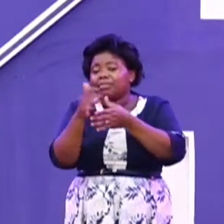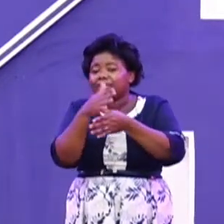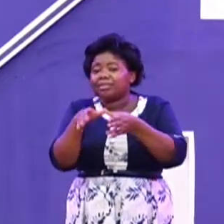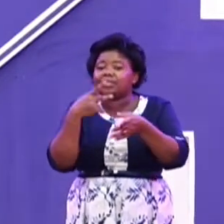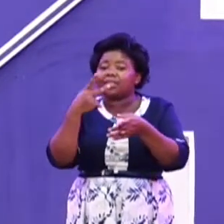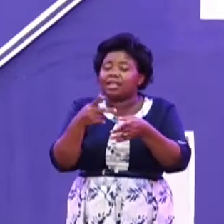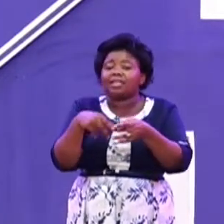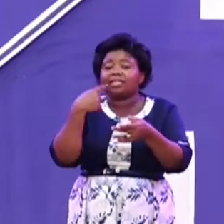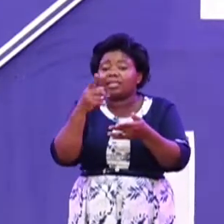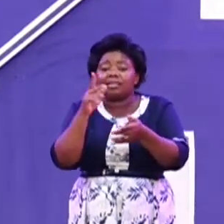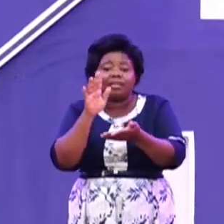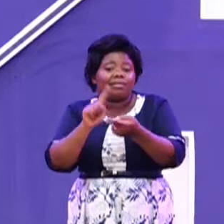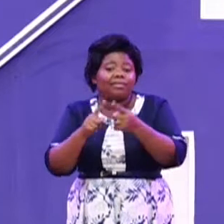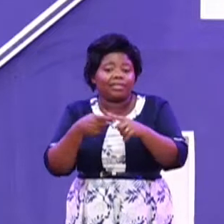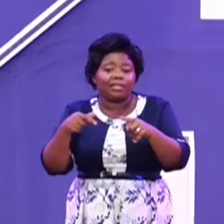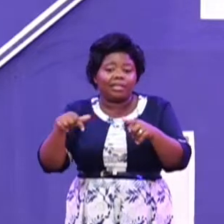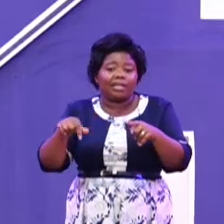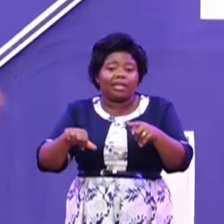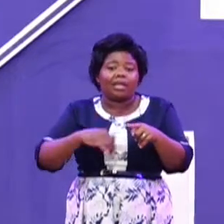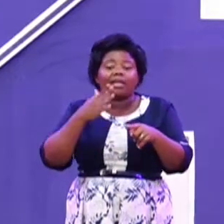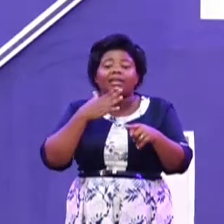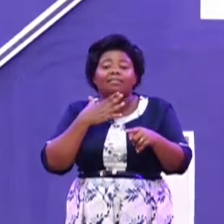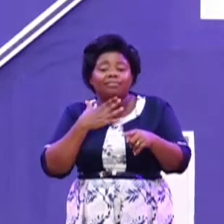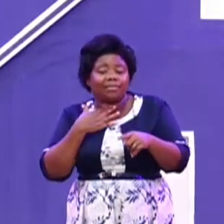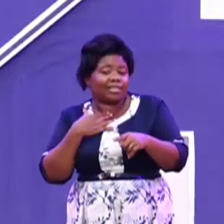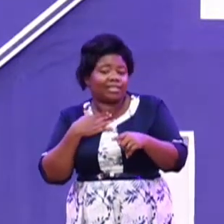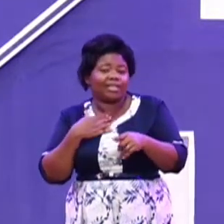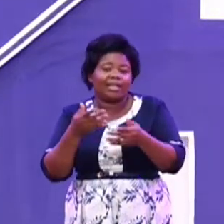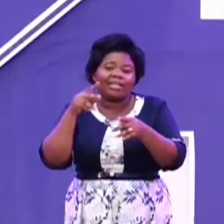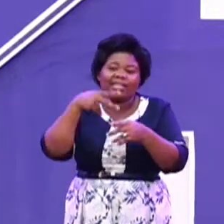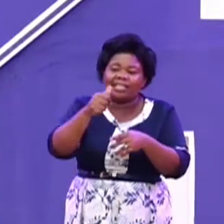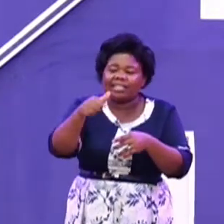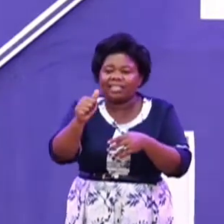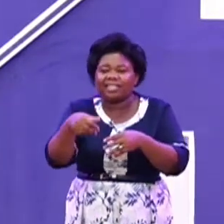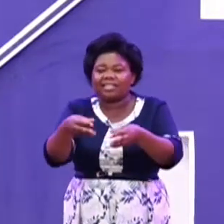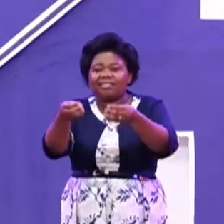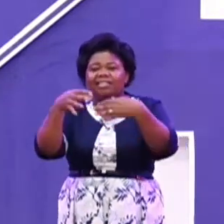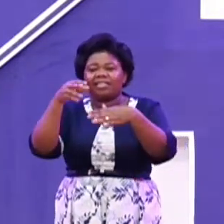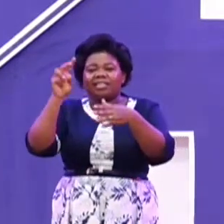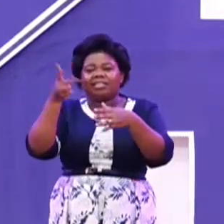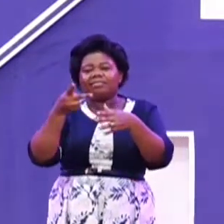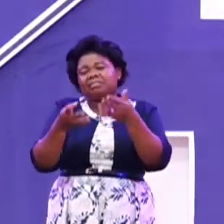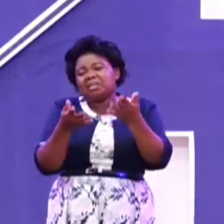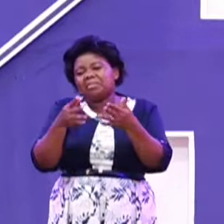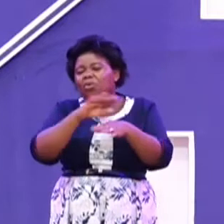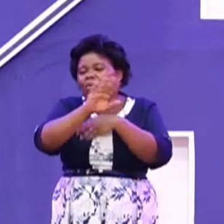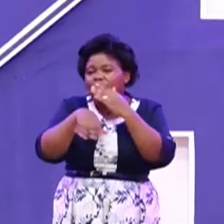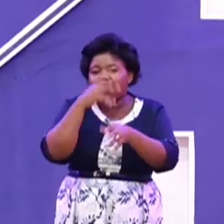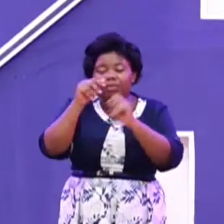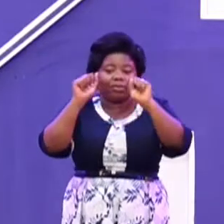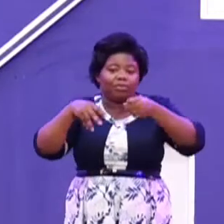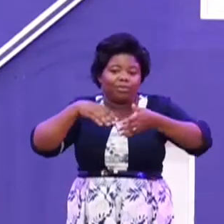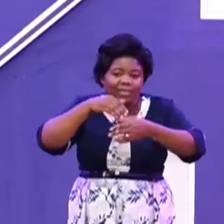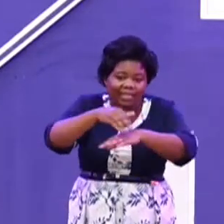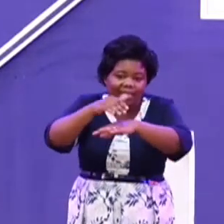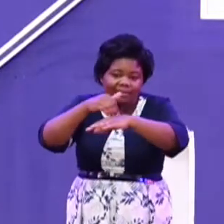friends, I'm in need, everyone make 2,000 shillings, perhaps 150 people would